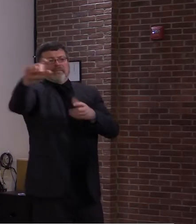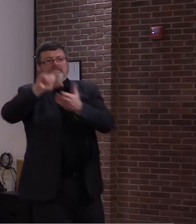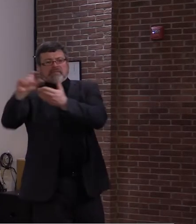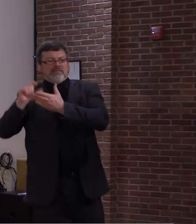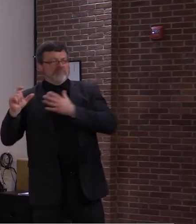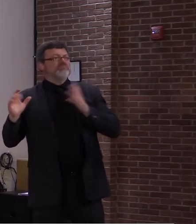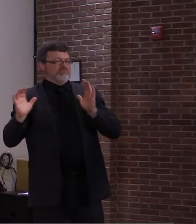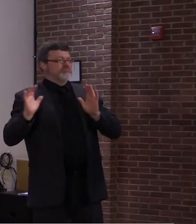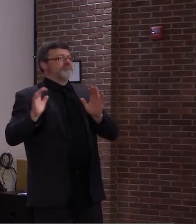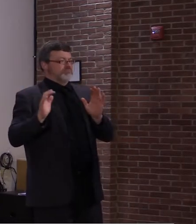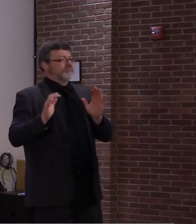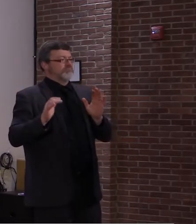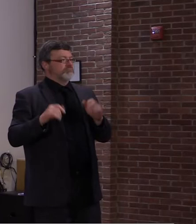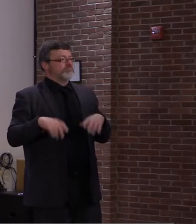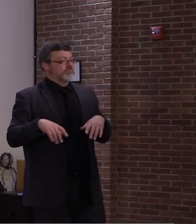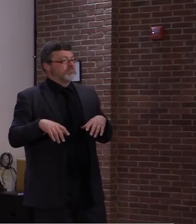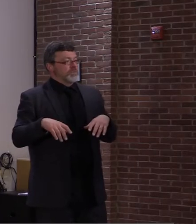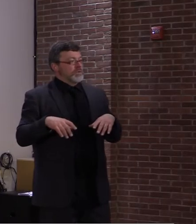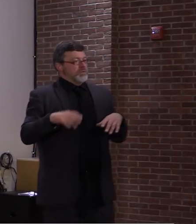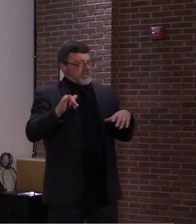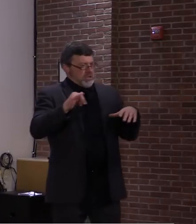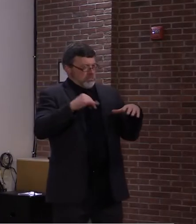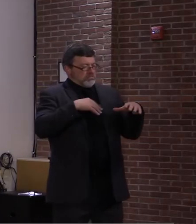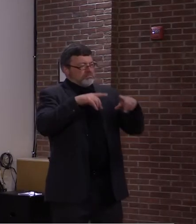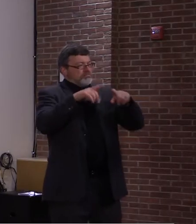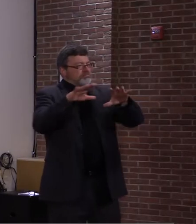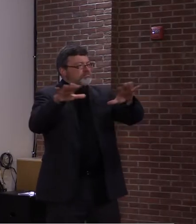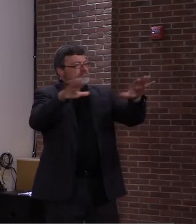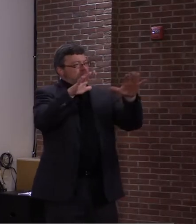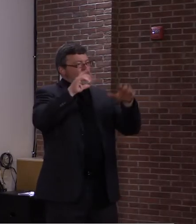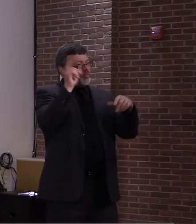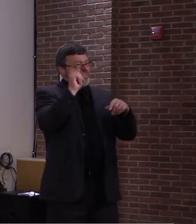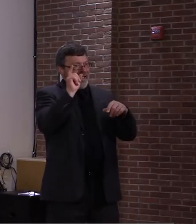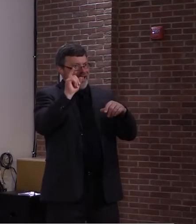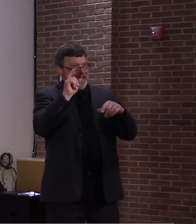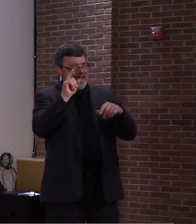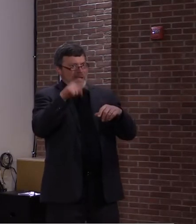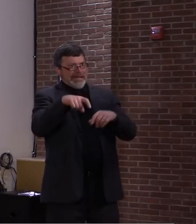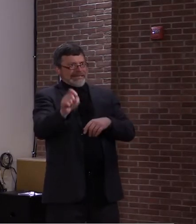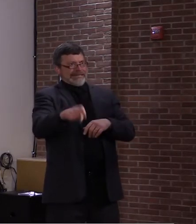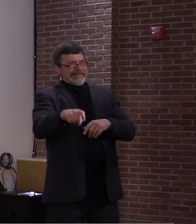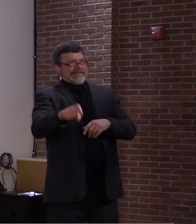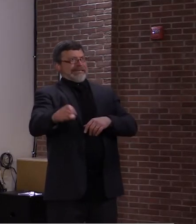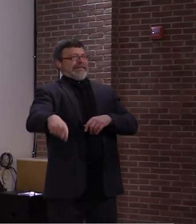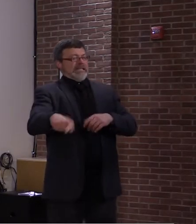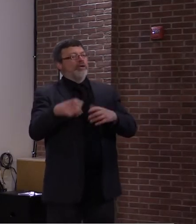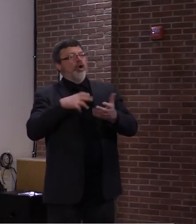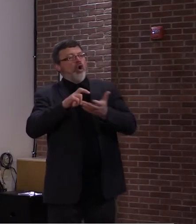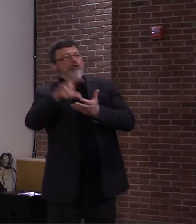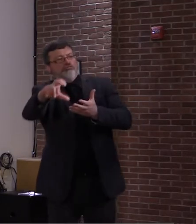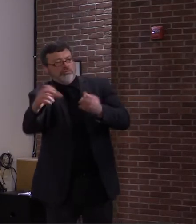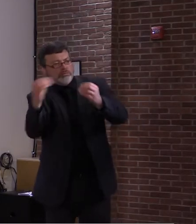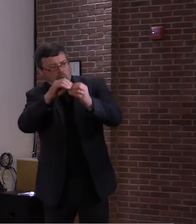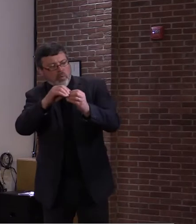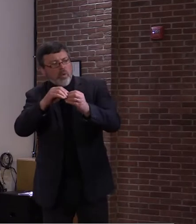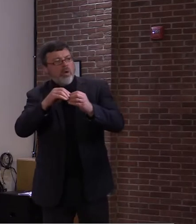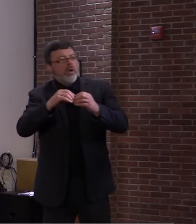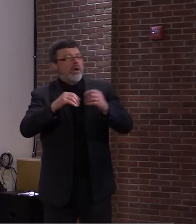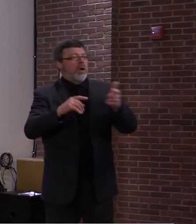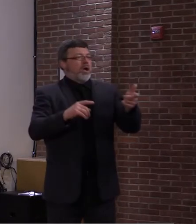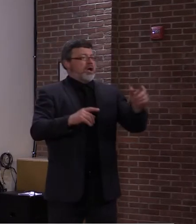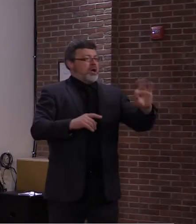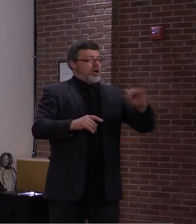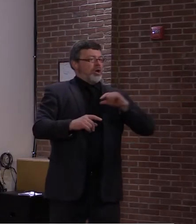also on a regional basis be able to provide more pharmacies with those doses. We